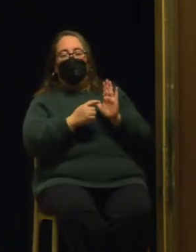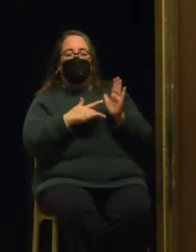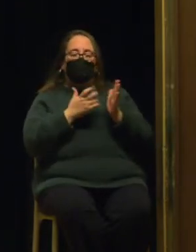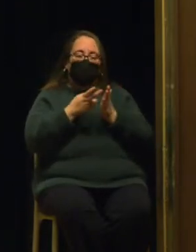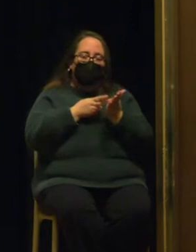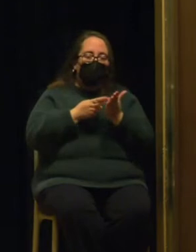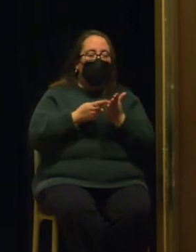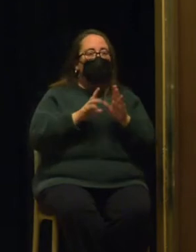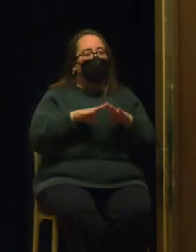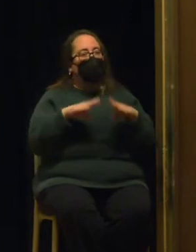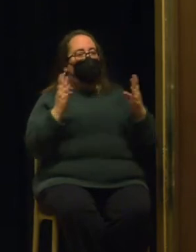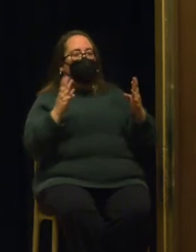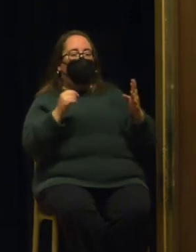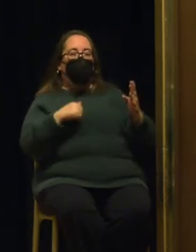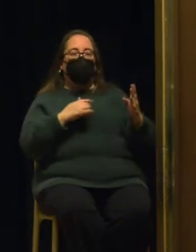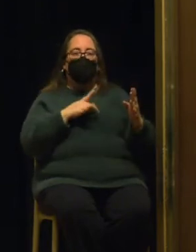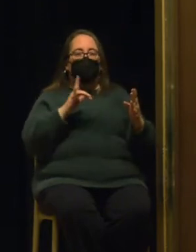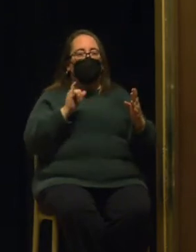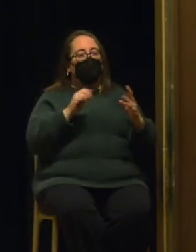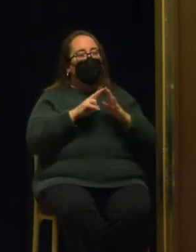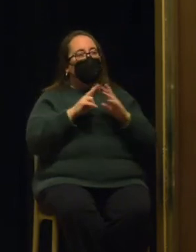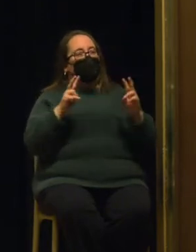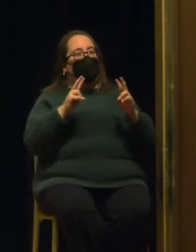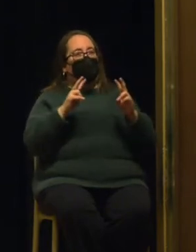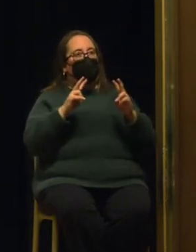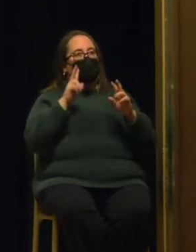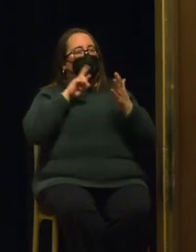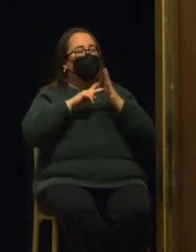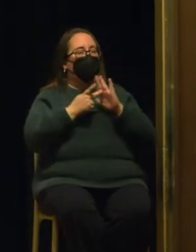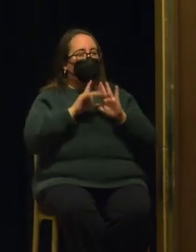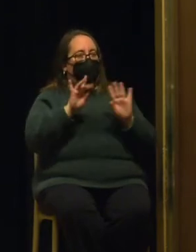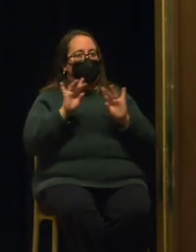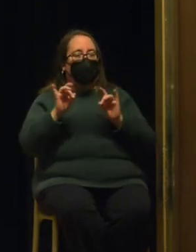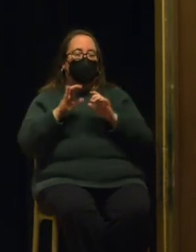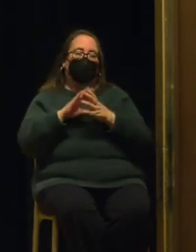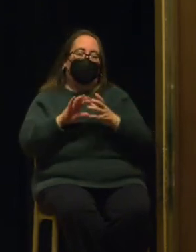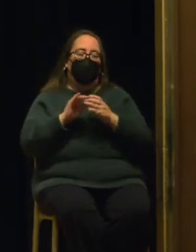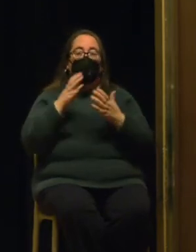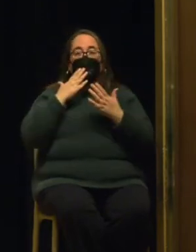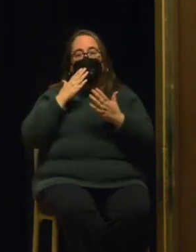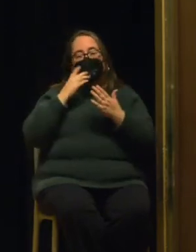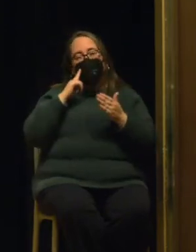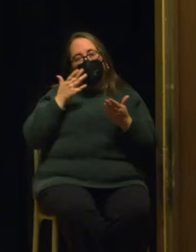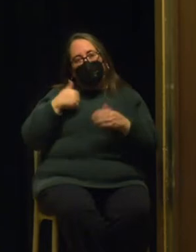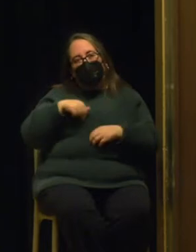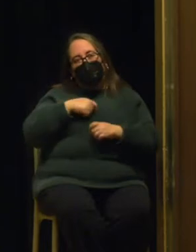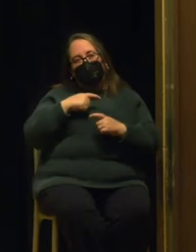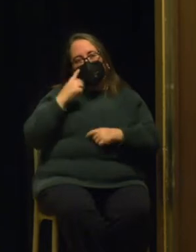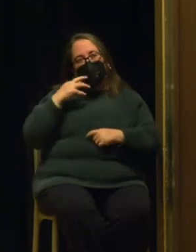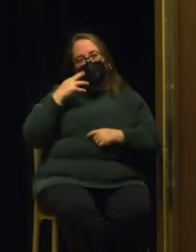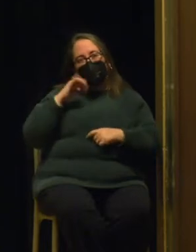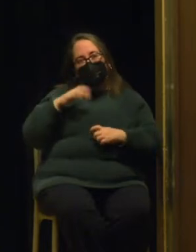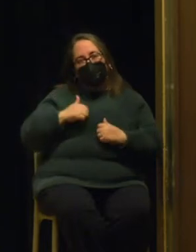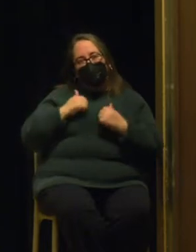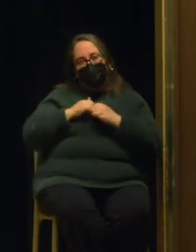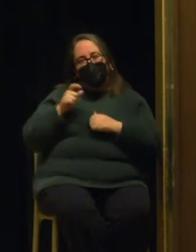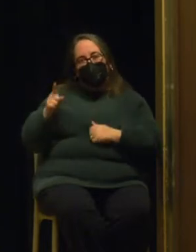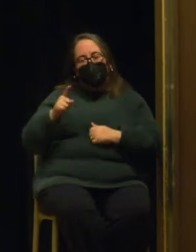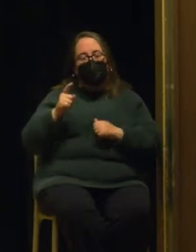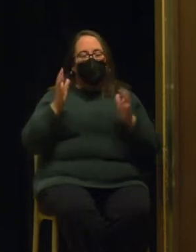honest and transparent. And it feels like you were very intentional. Yeah. And I just want to thank you for just allowing us to experience that with you. Oh, thank